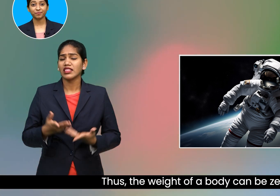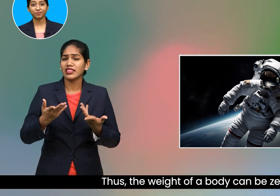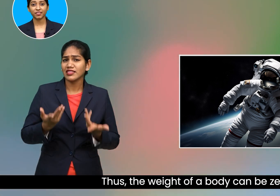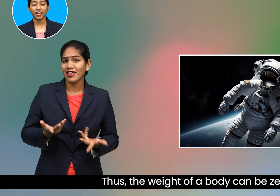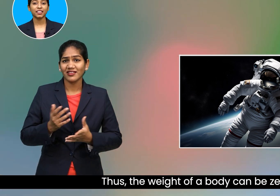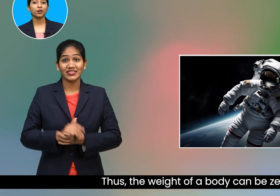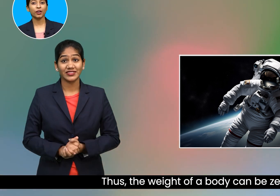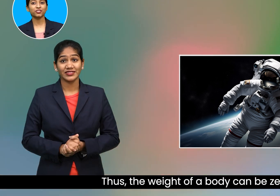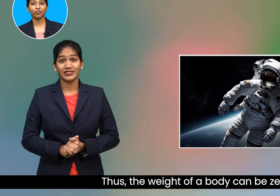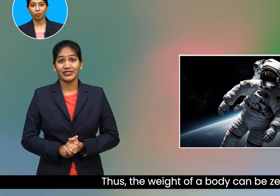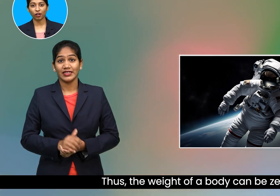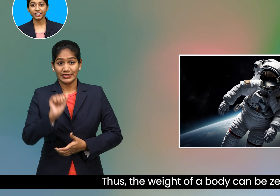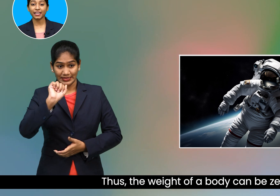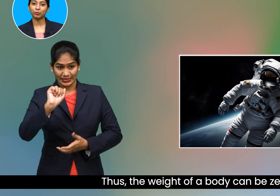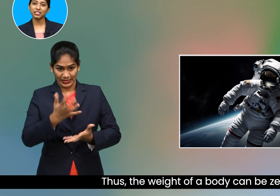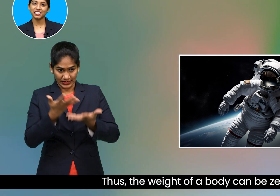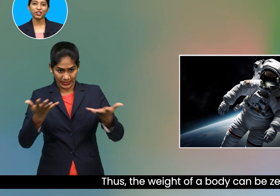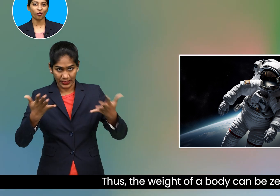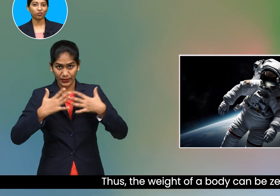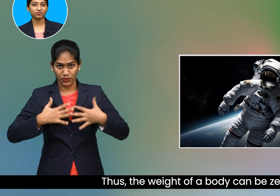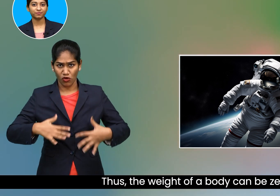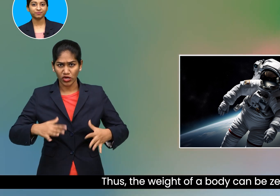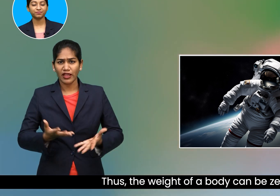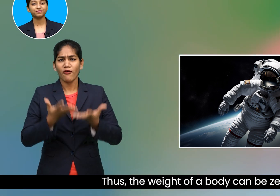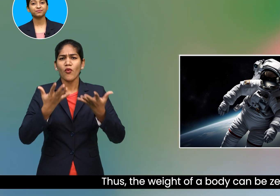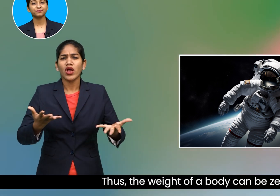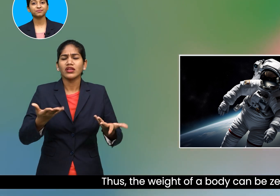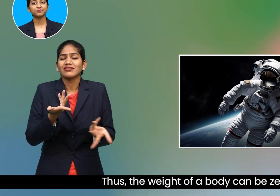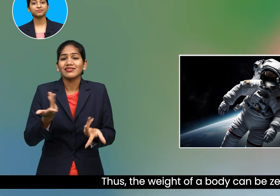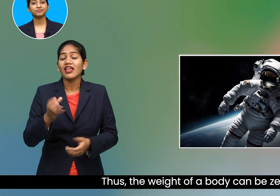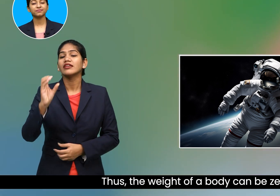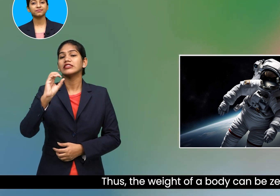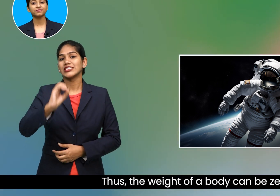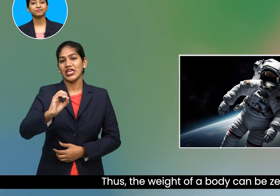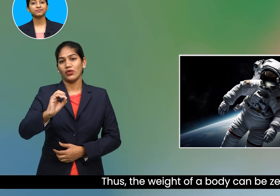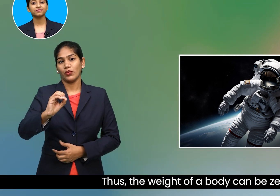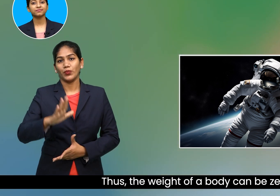Thus, the weight of a body can be 0.